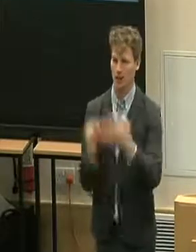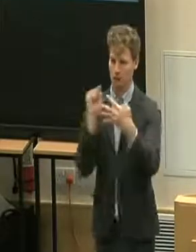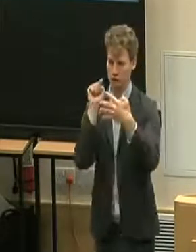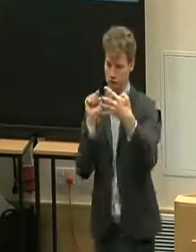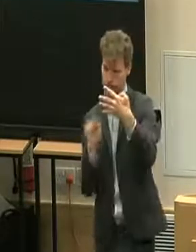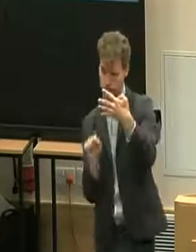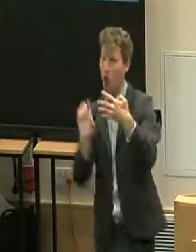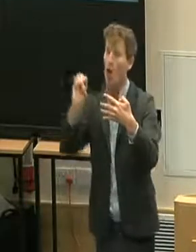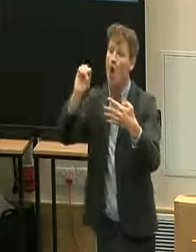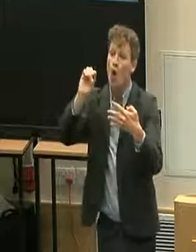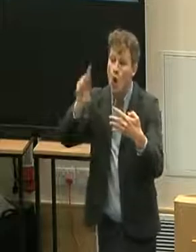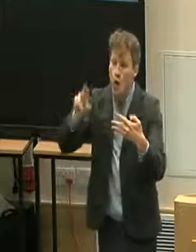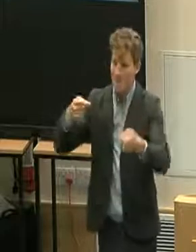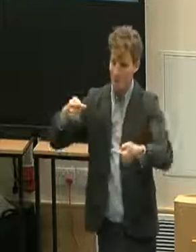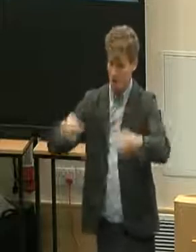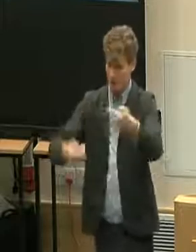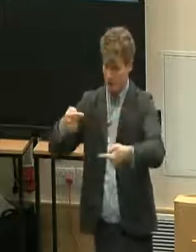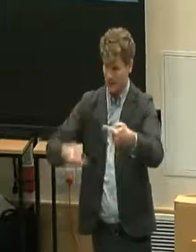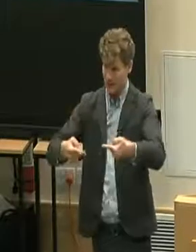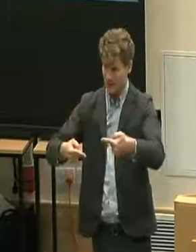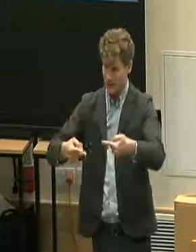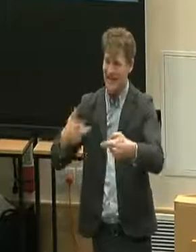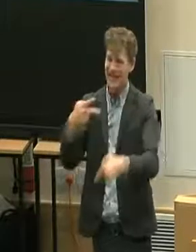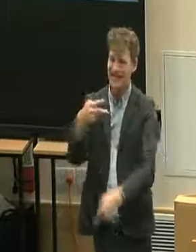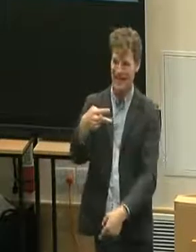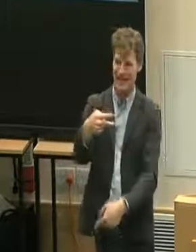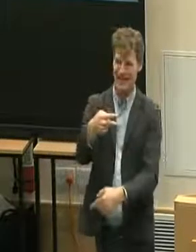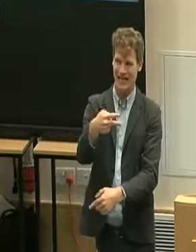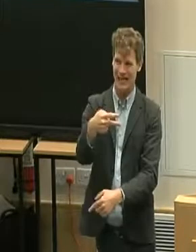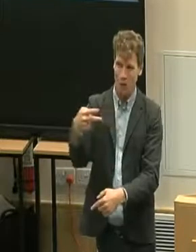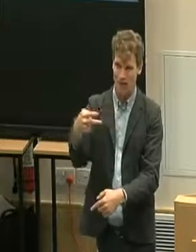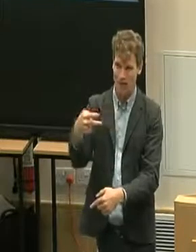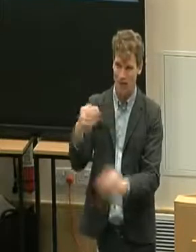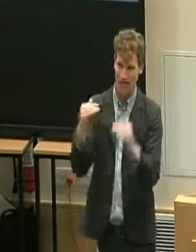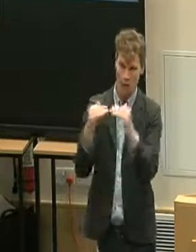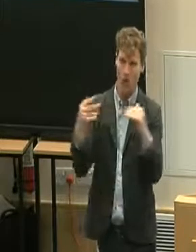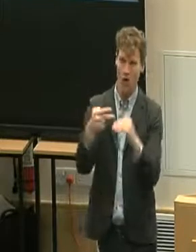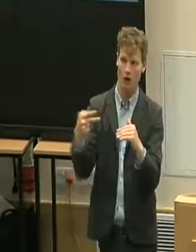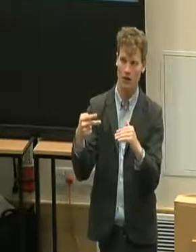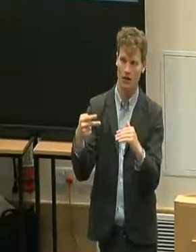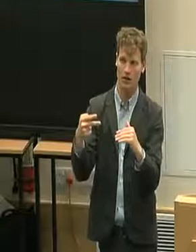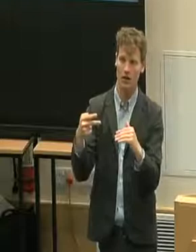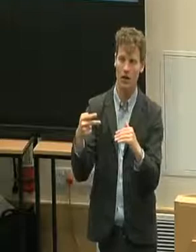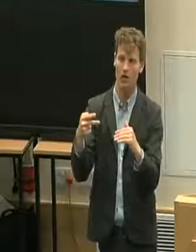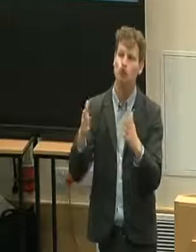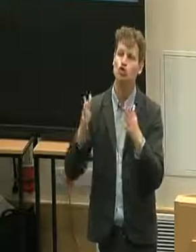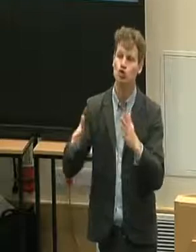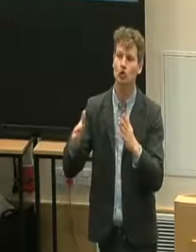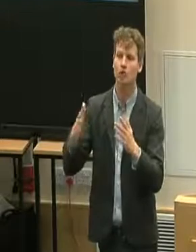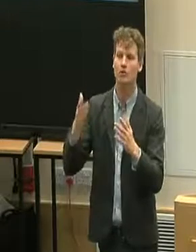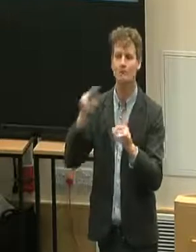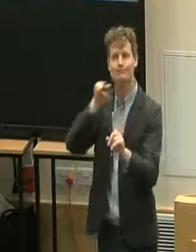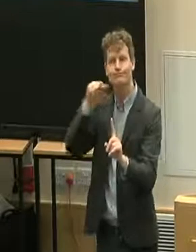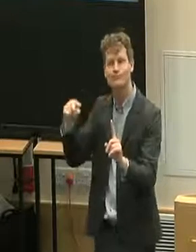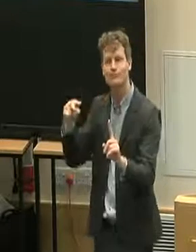whether politically equality is to be understood more in terms of